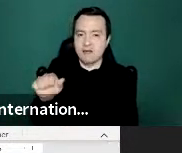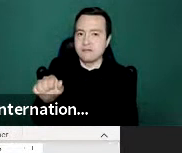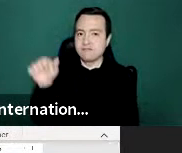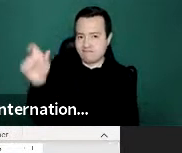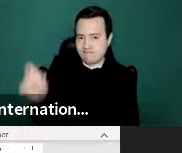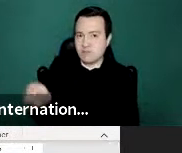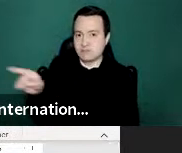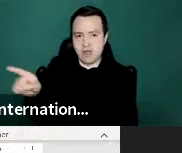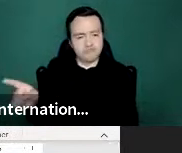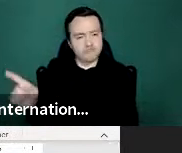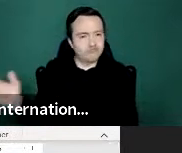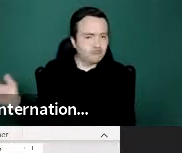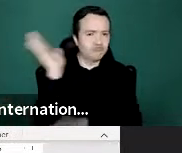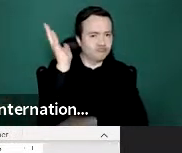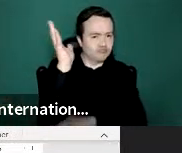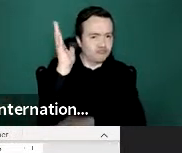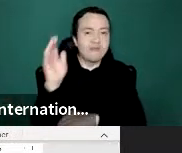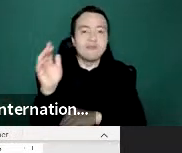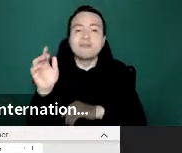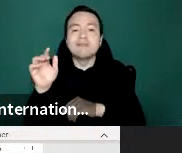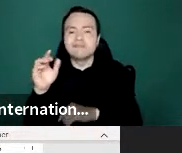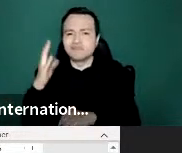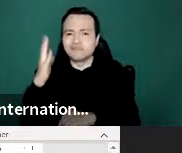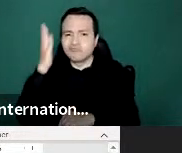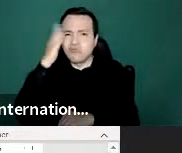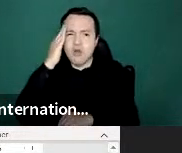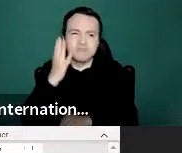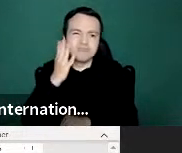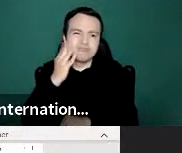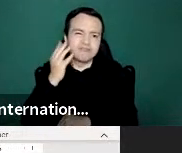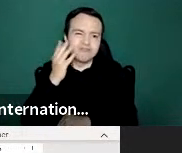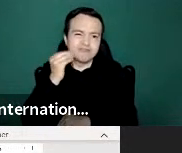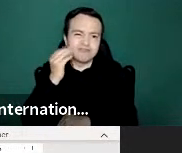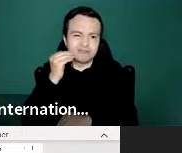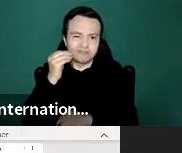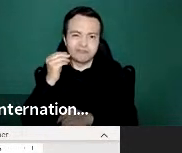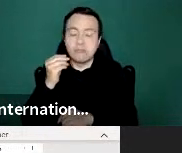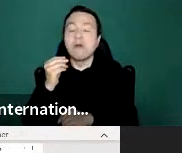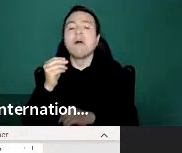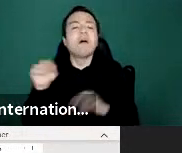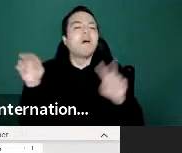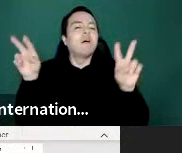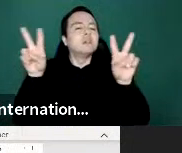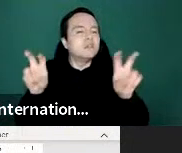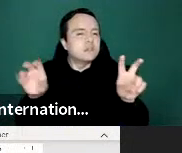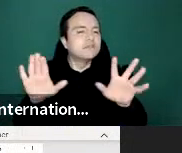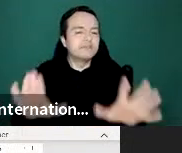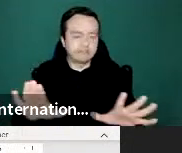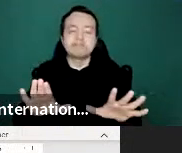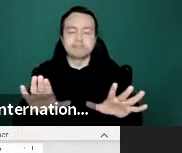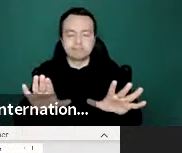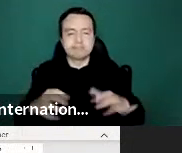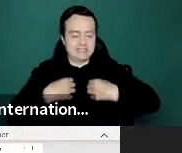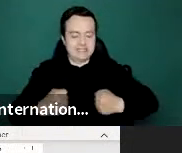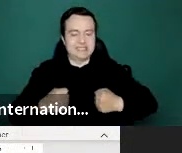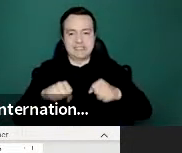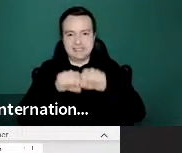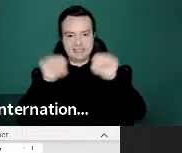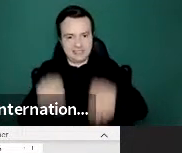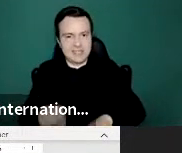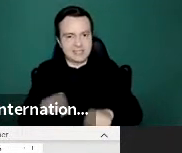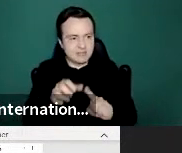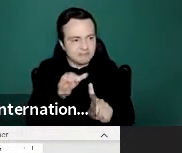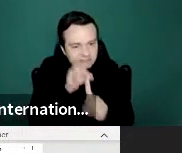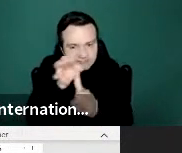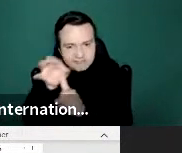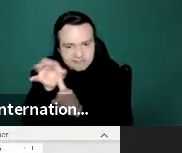evaluation within the Department of Health Systems and Services, and specifically within the unit on access and